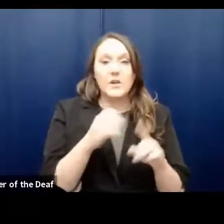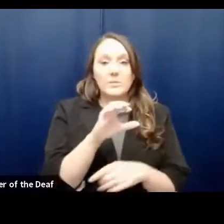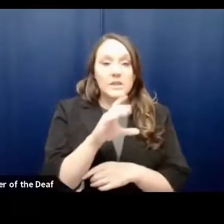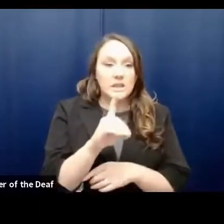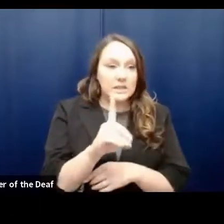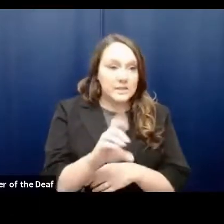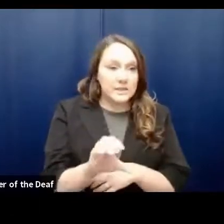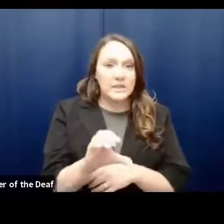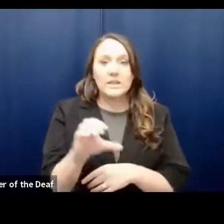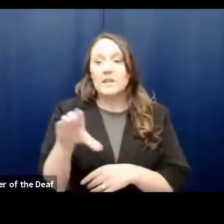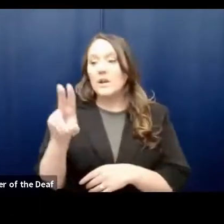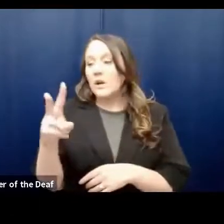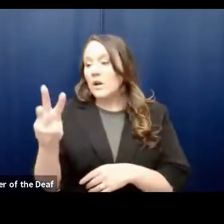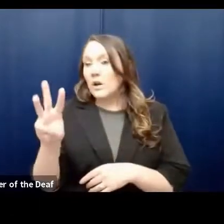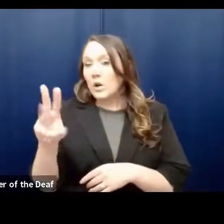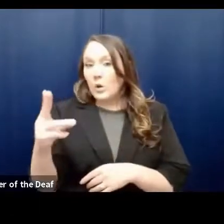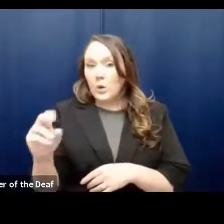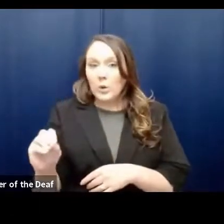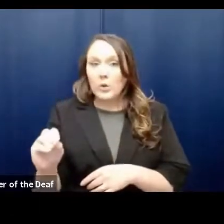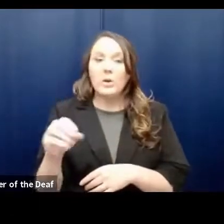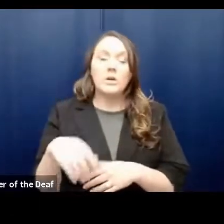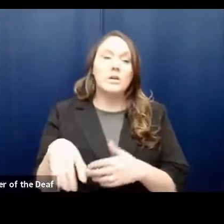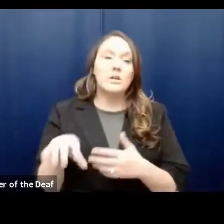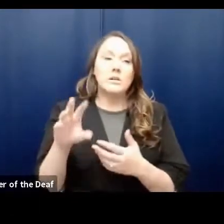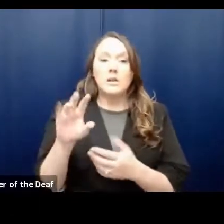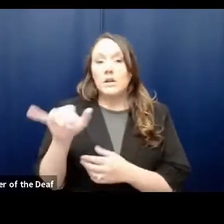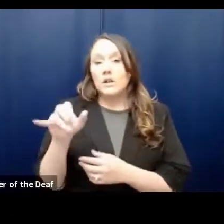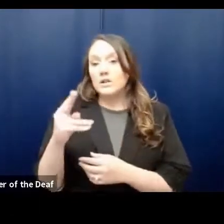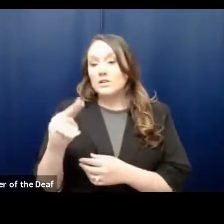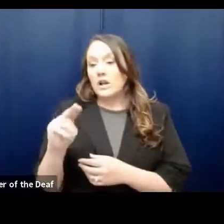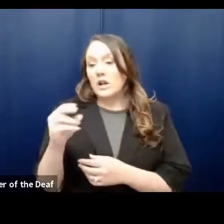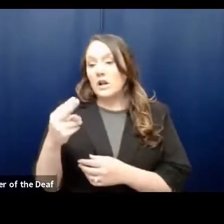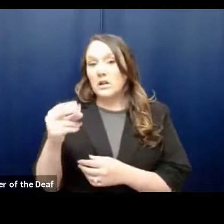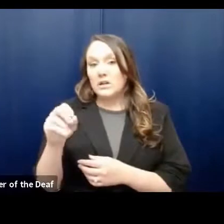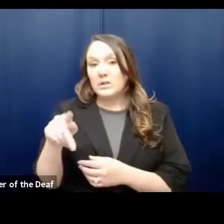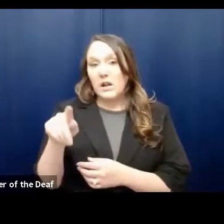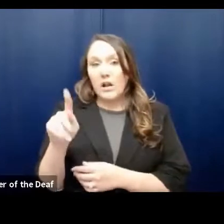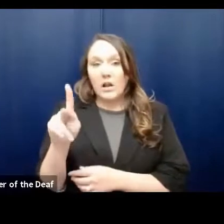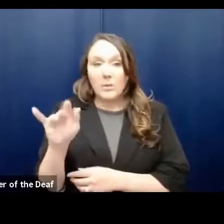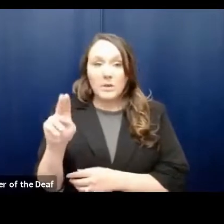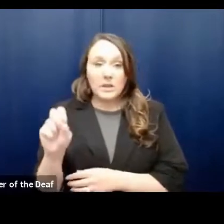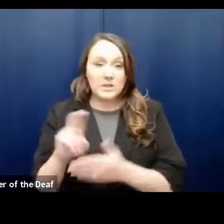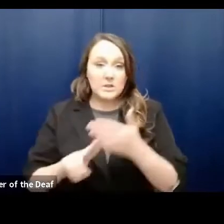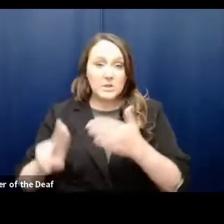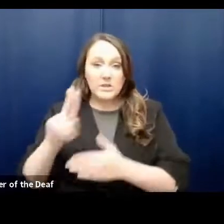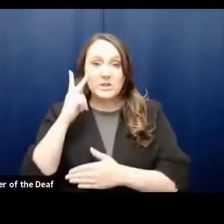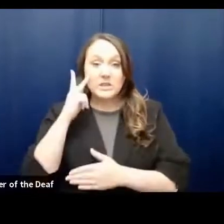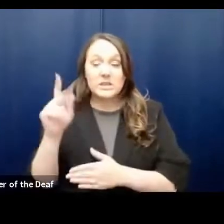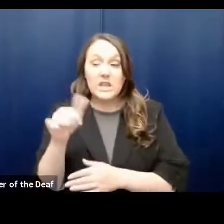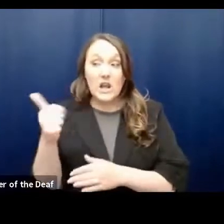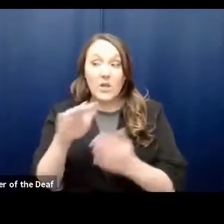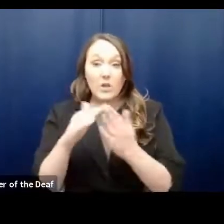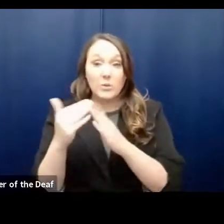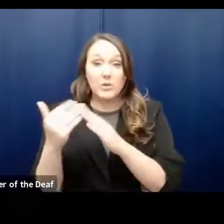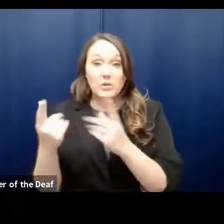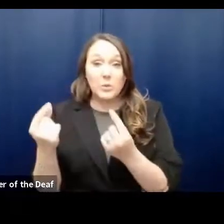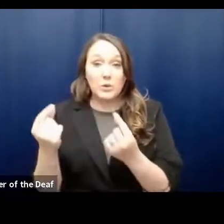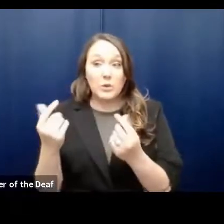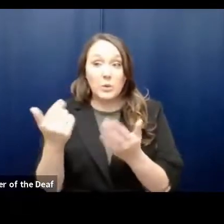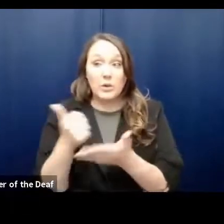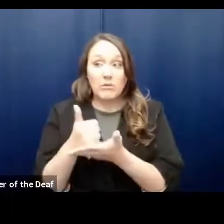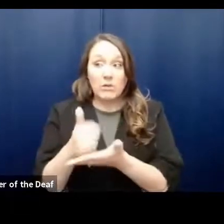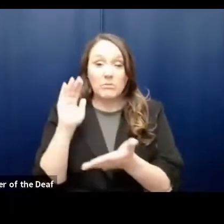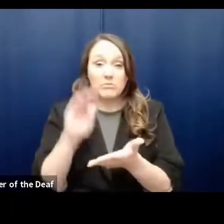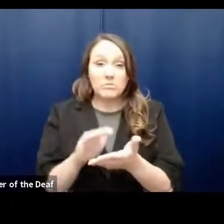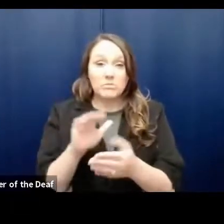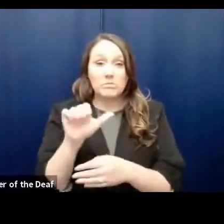Health Organization, Johns Hopkins University, to look what's been done in other communities that has helped improve case counts and bring